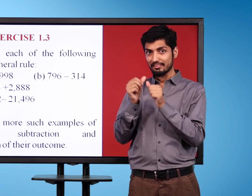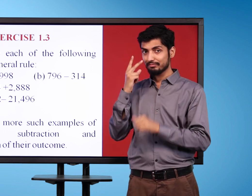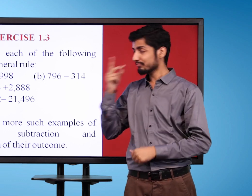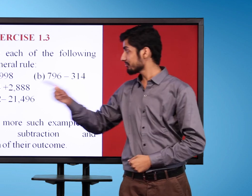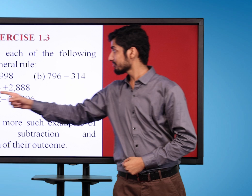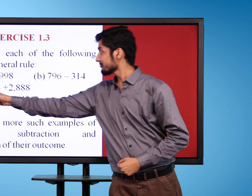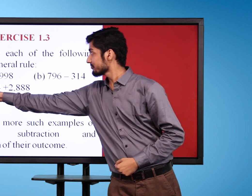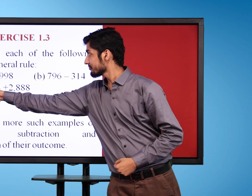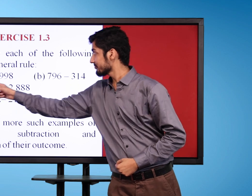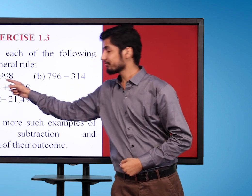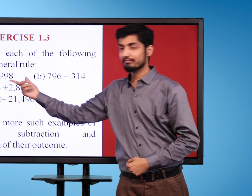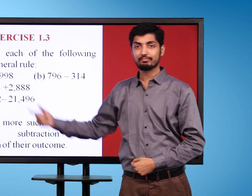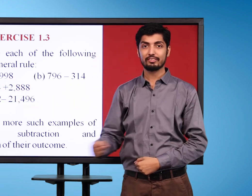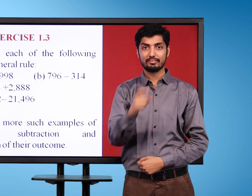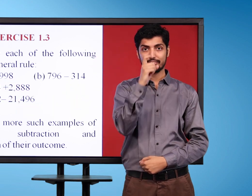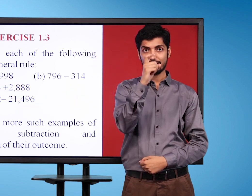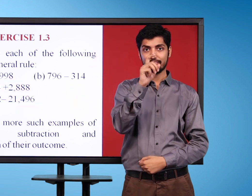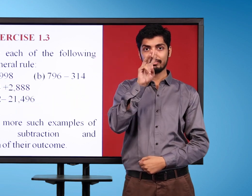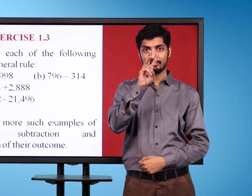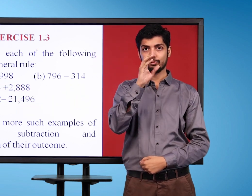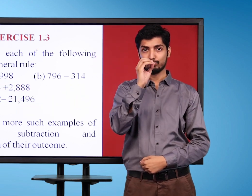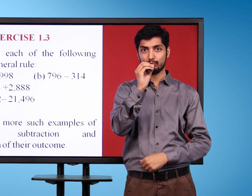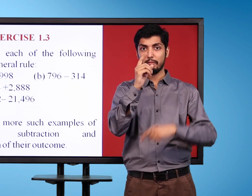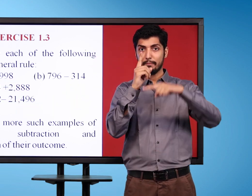A. 730 plus 998.